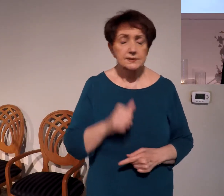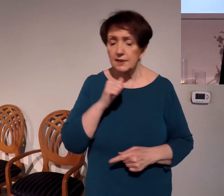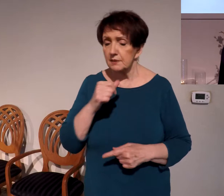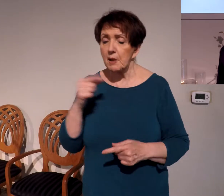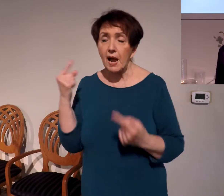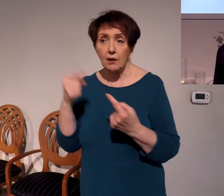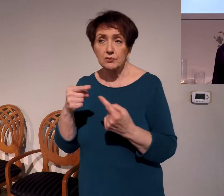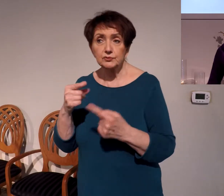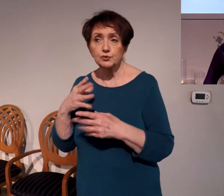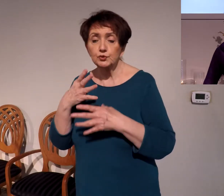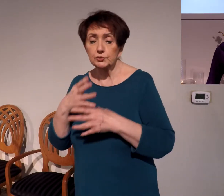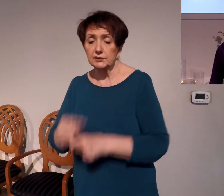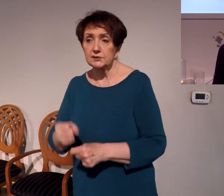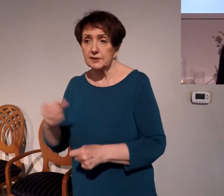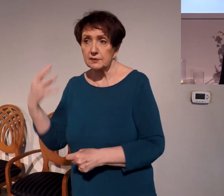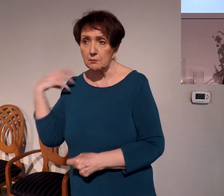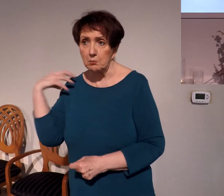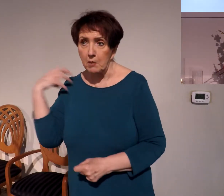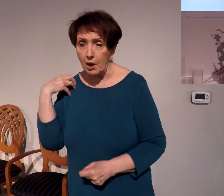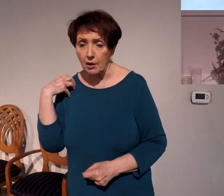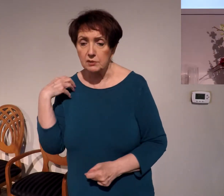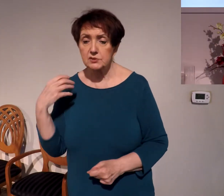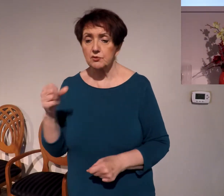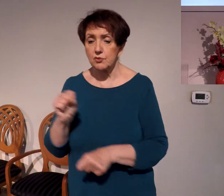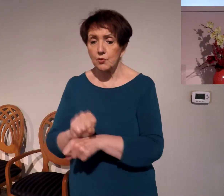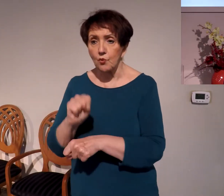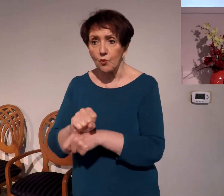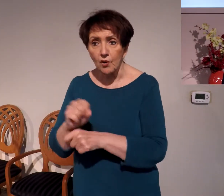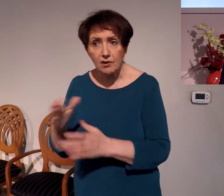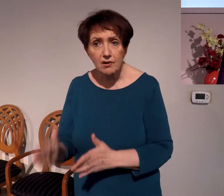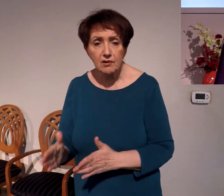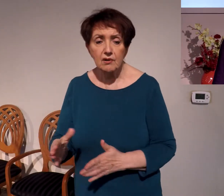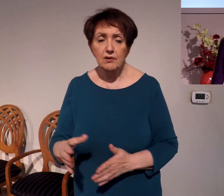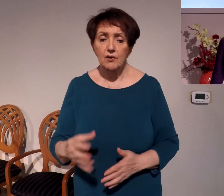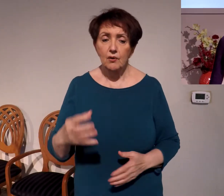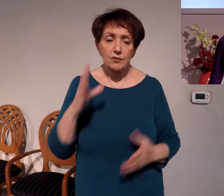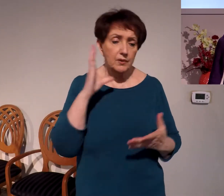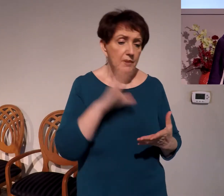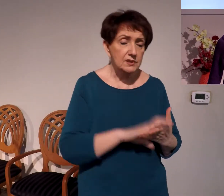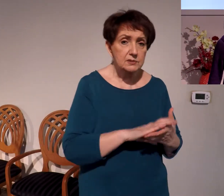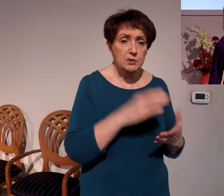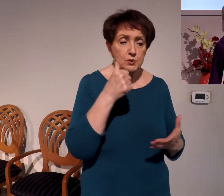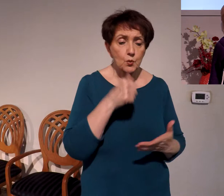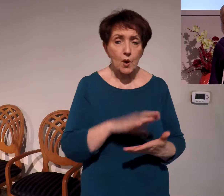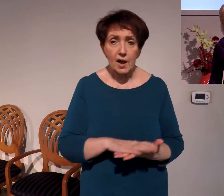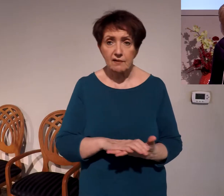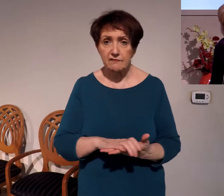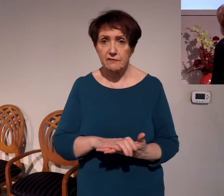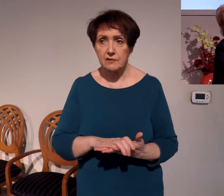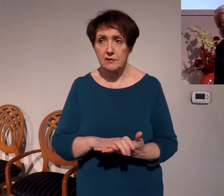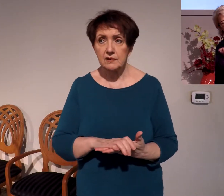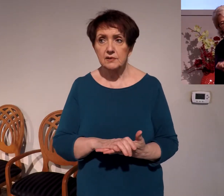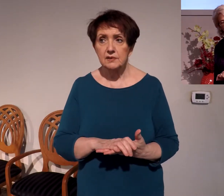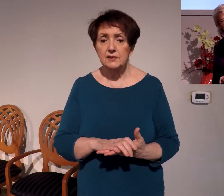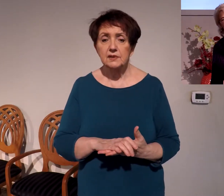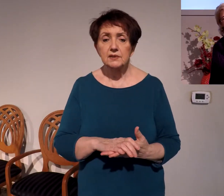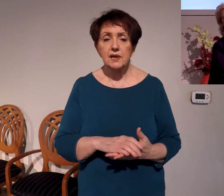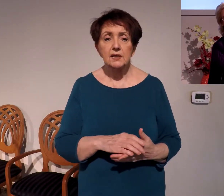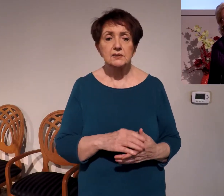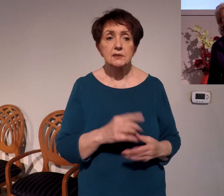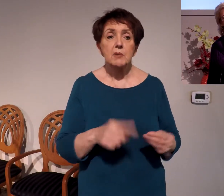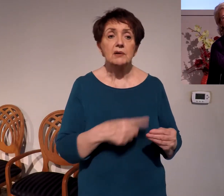boss or the coworker or the spouse or anybody. It is about trusting the spiritual